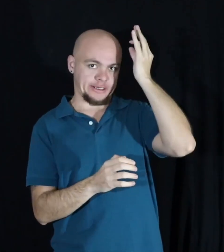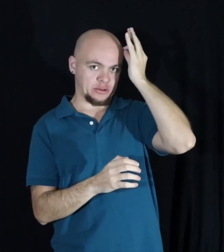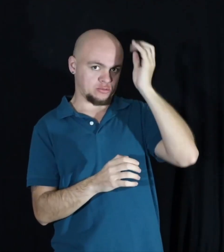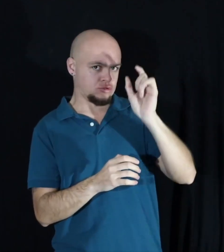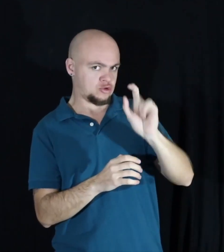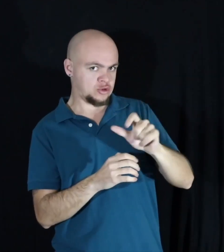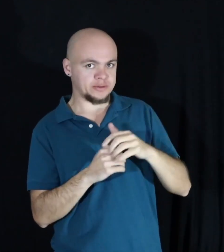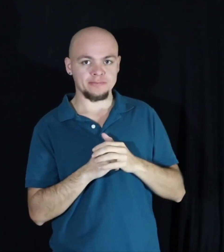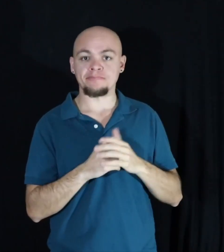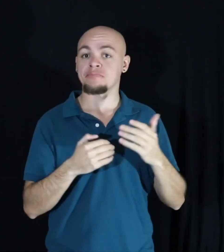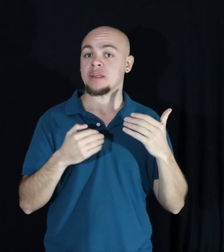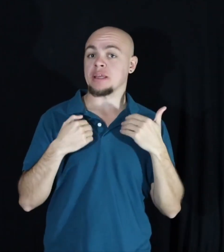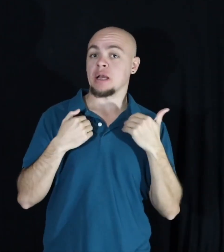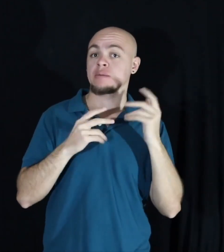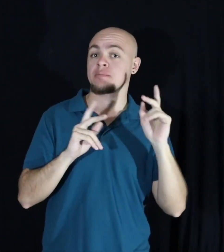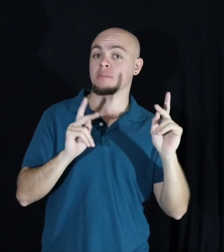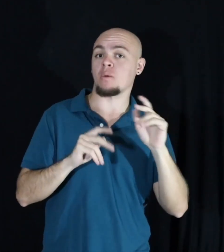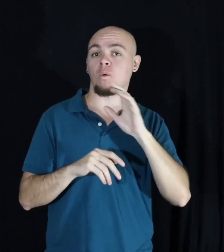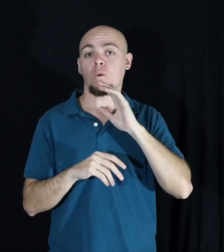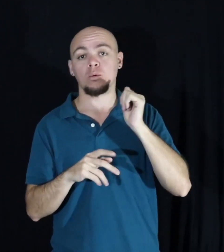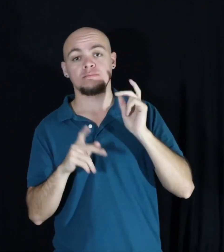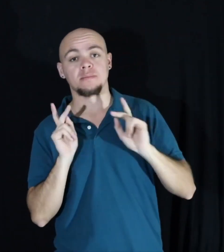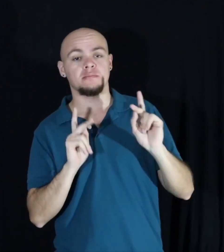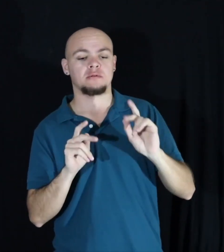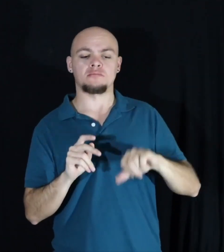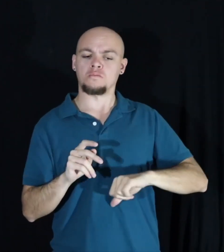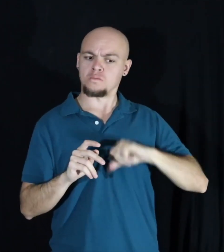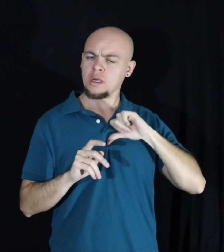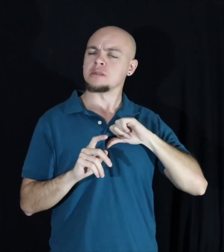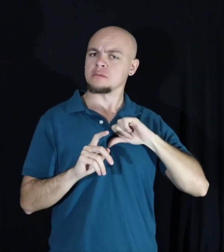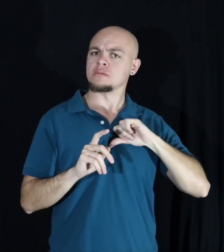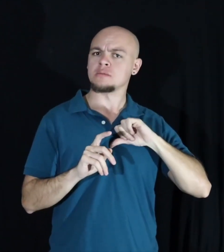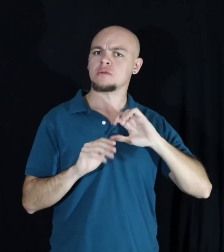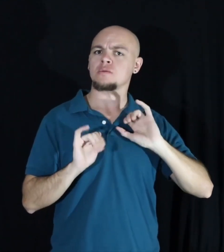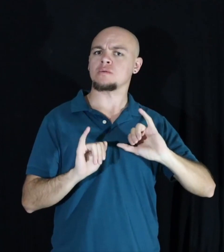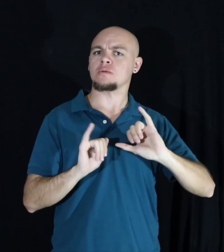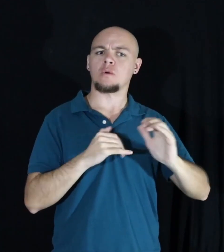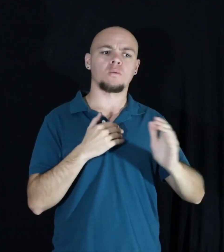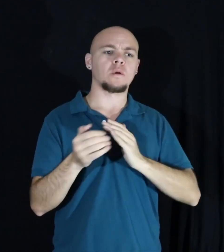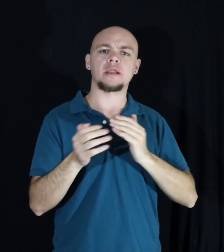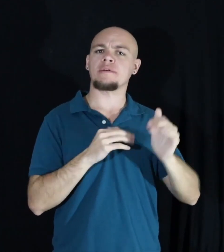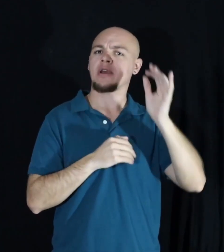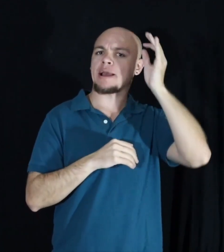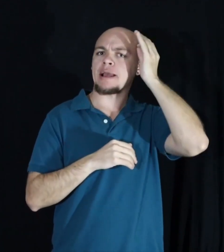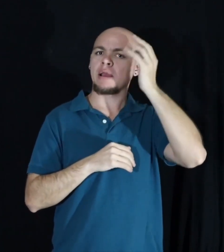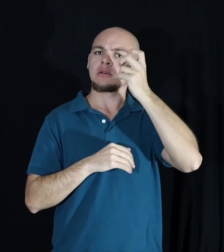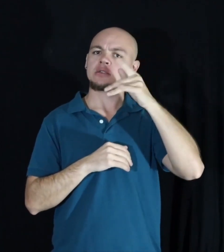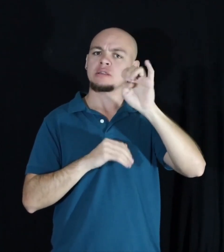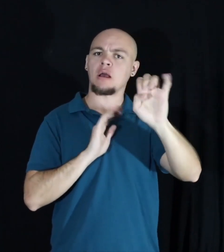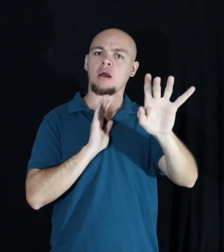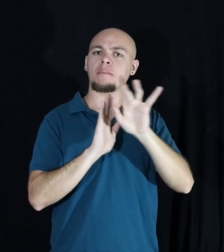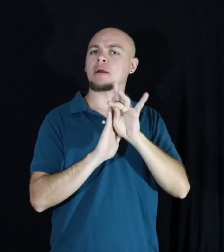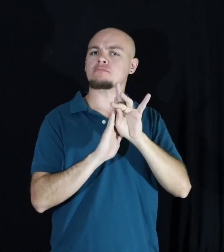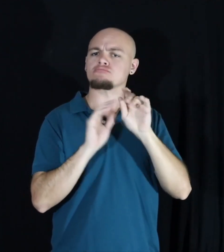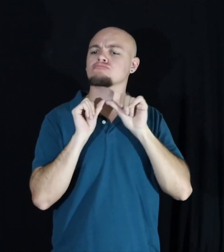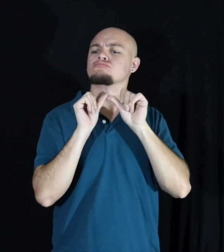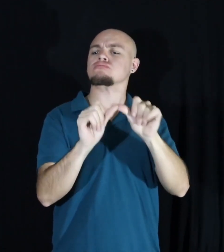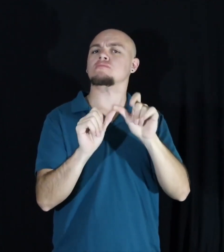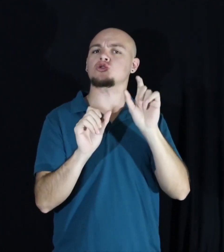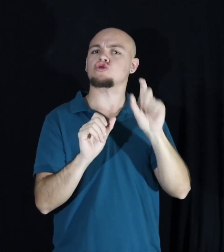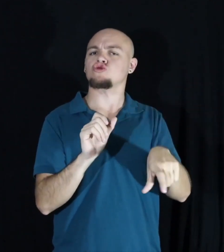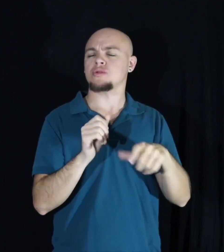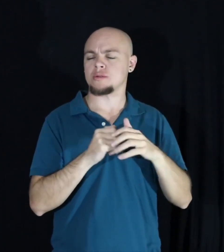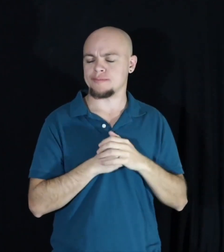want people young and old to feel a sense of pride wearing, regardless, whatever hairstyle they choose to wear. And we